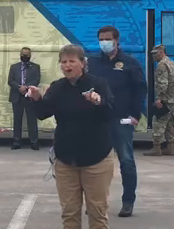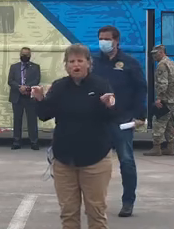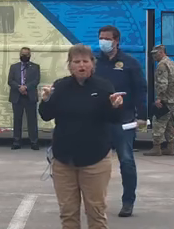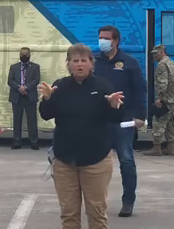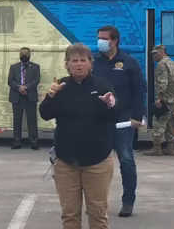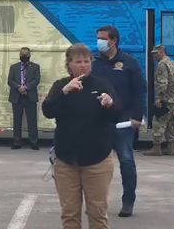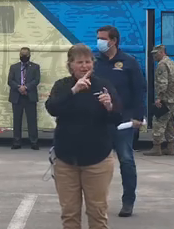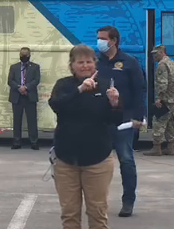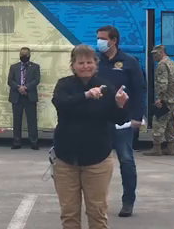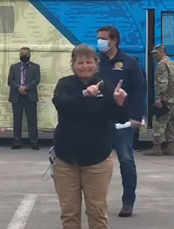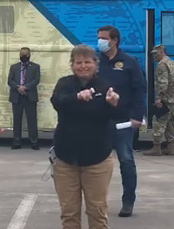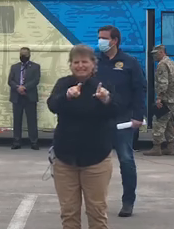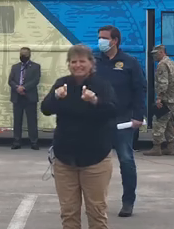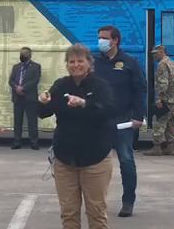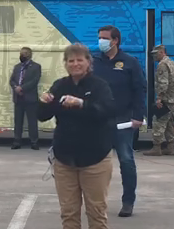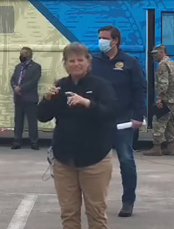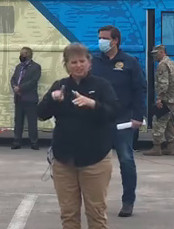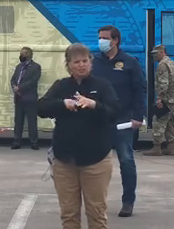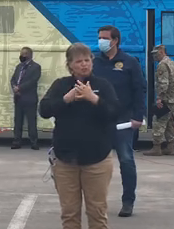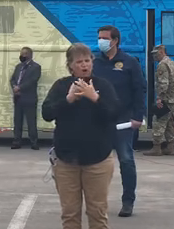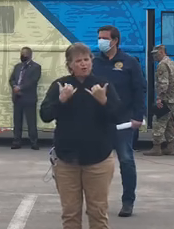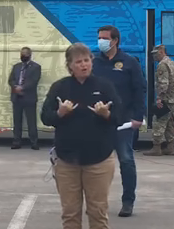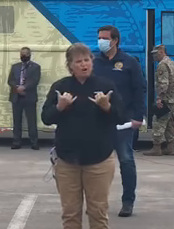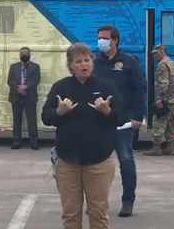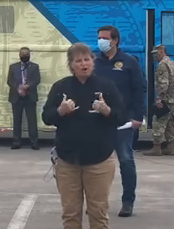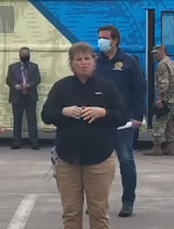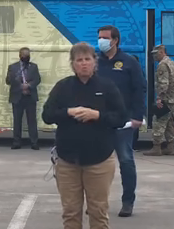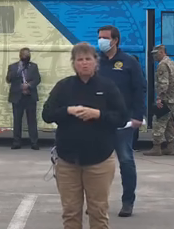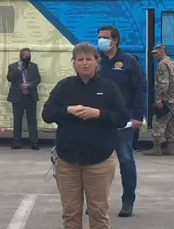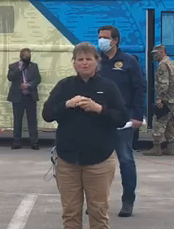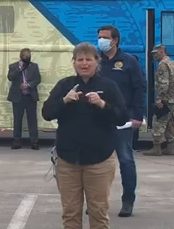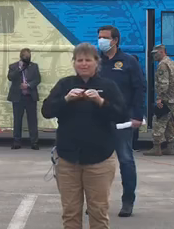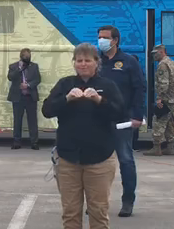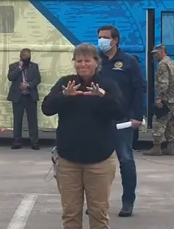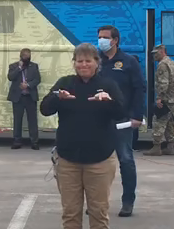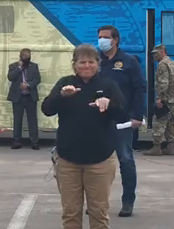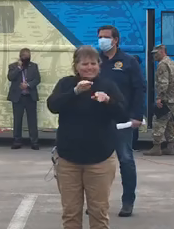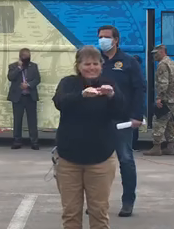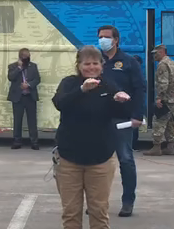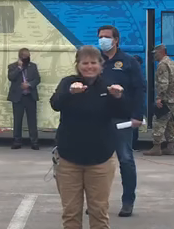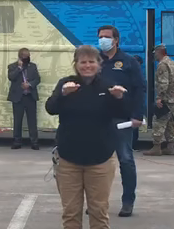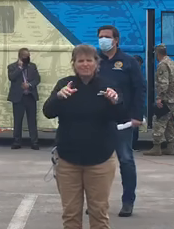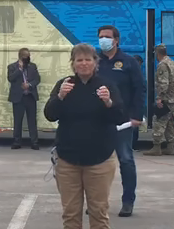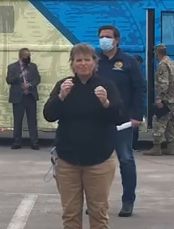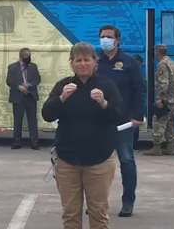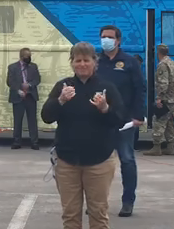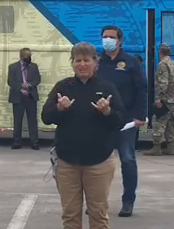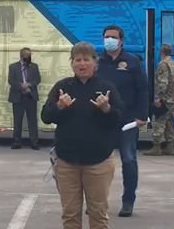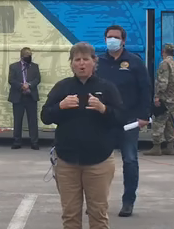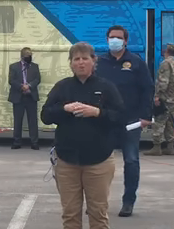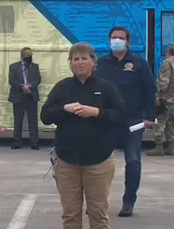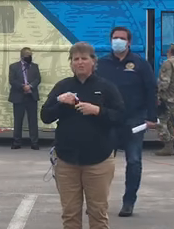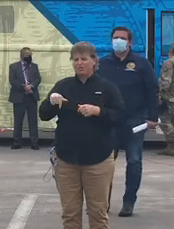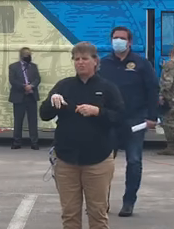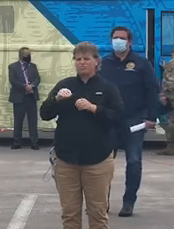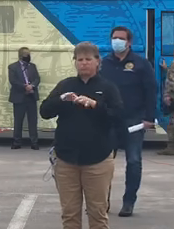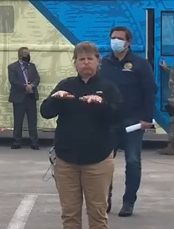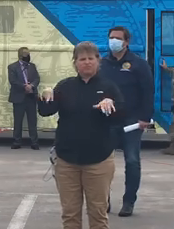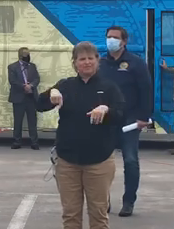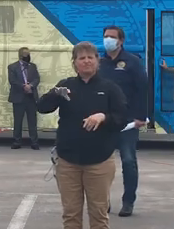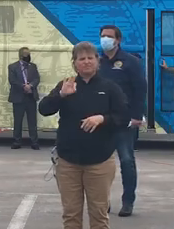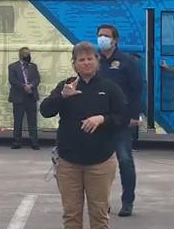been doing this from the very beginning and are continuing to expand. Collectively, these efforts are all adding to our fight